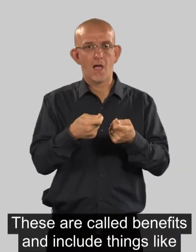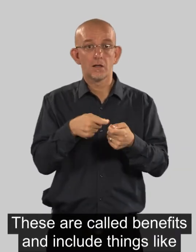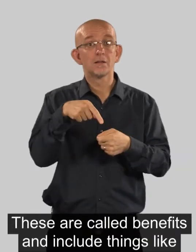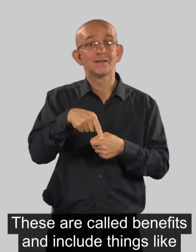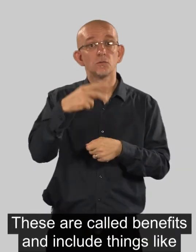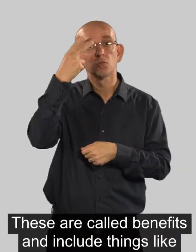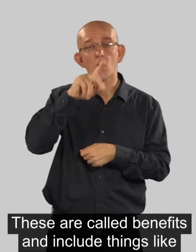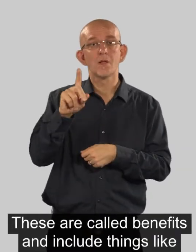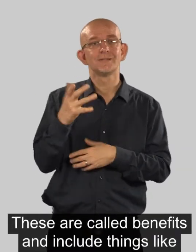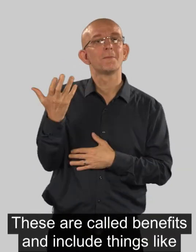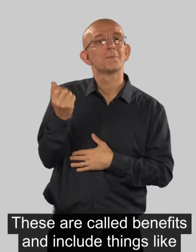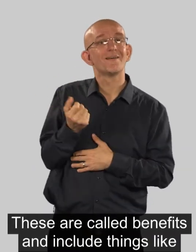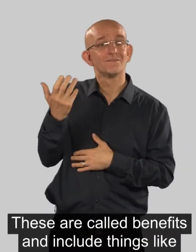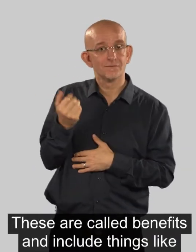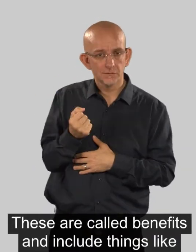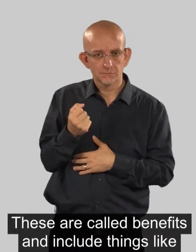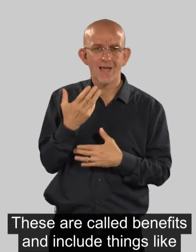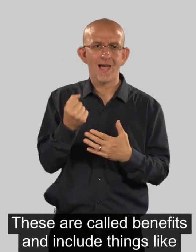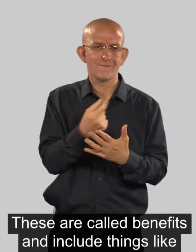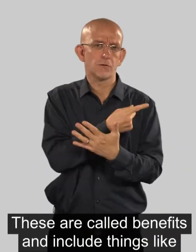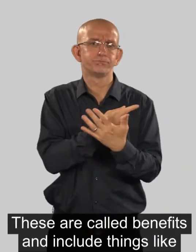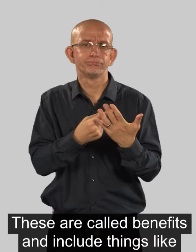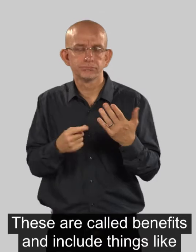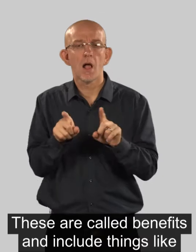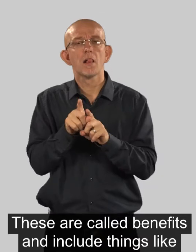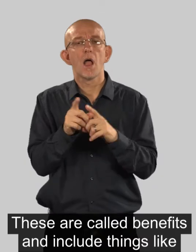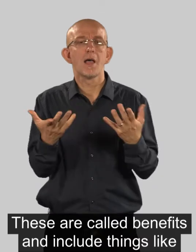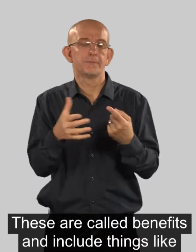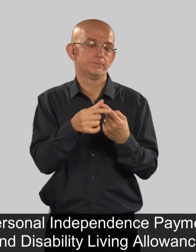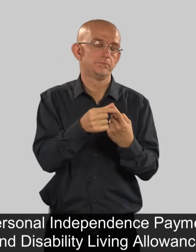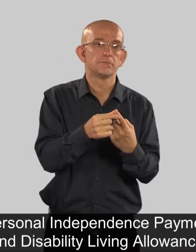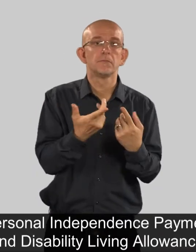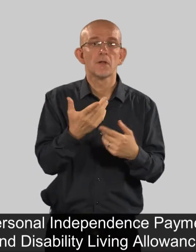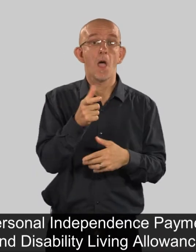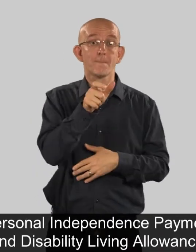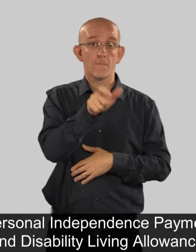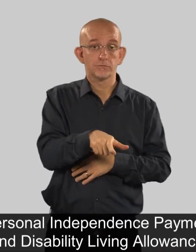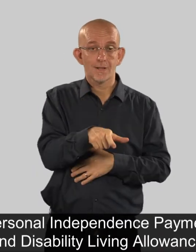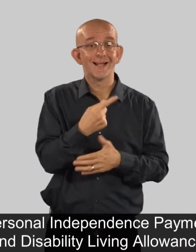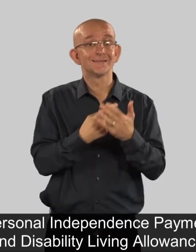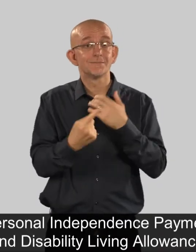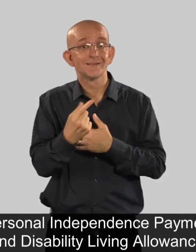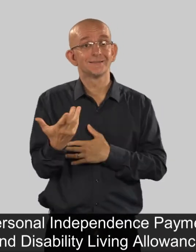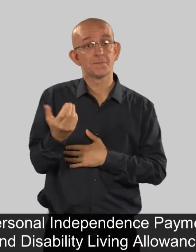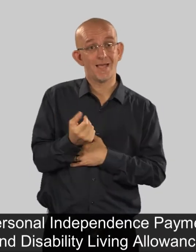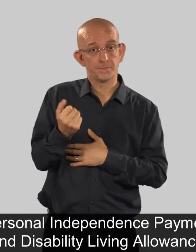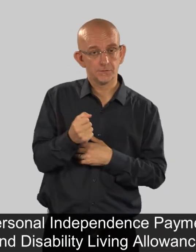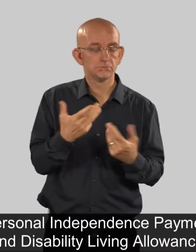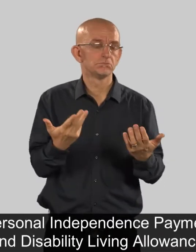These are called benefits and include things like personal independence payment and disability